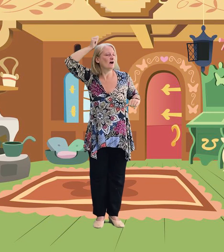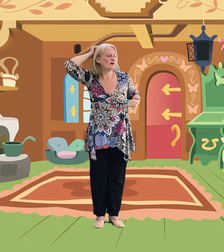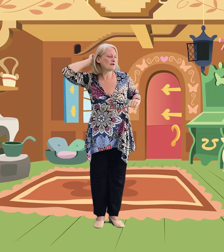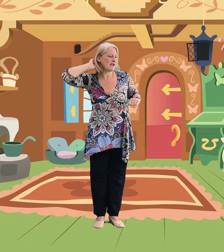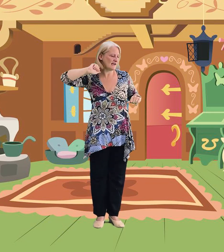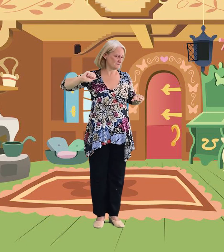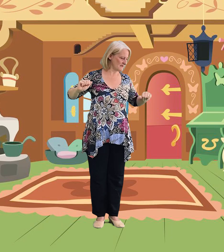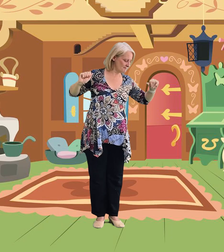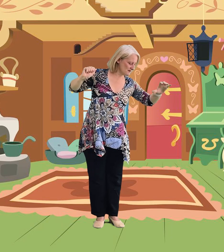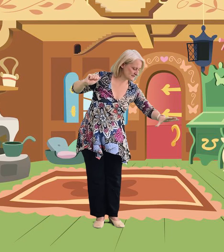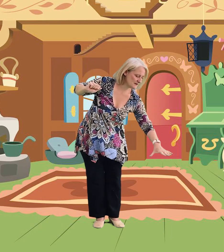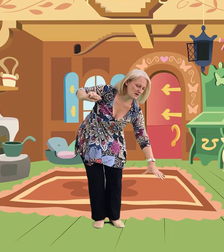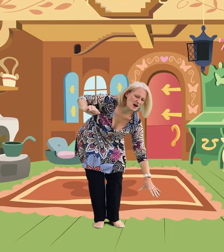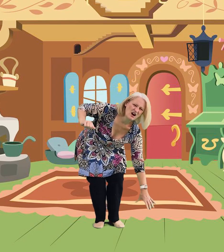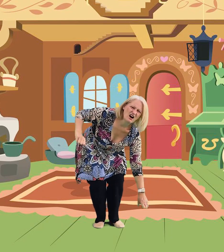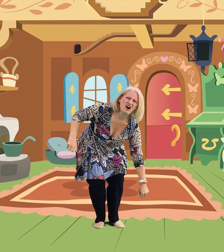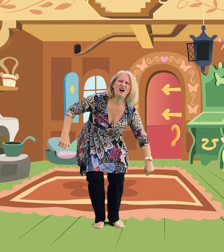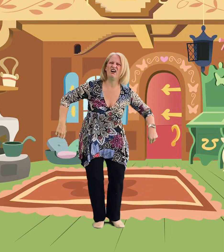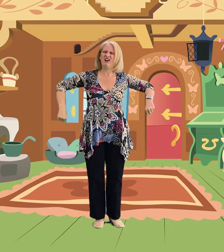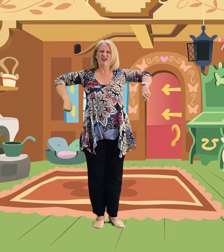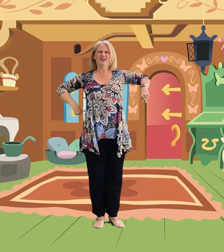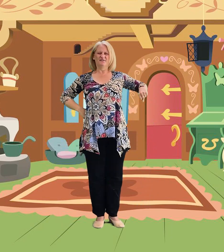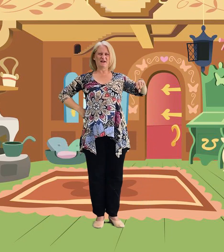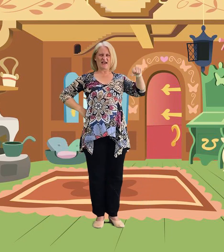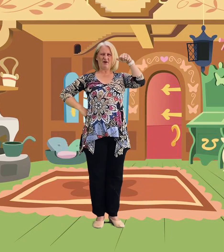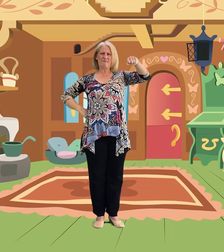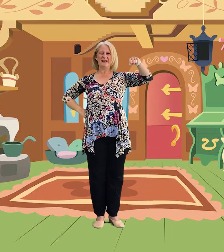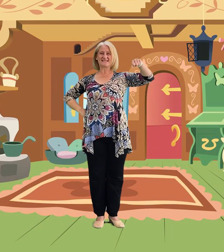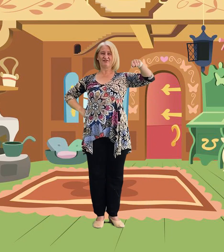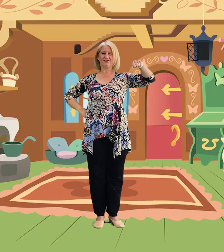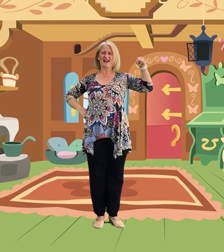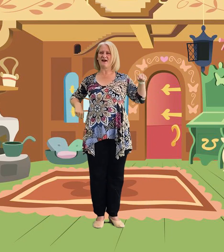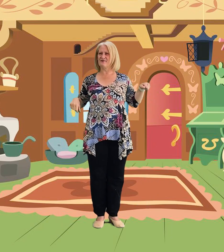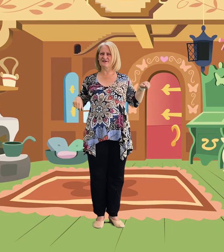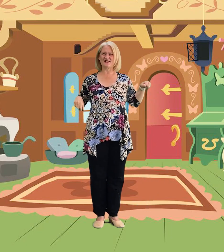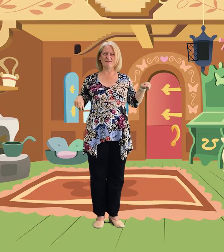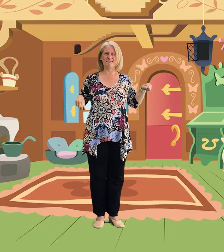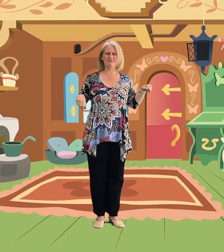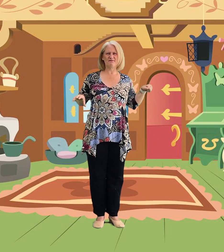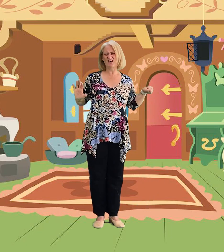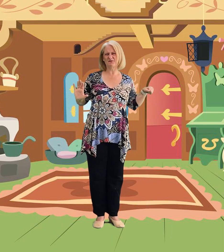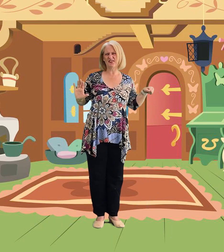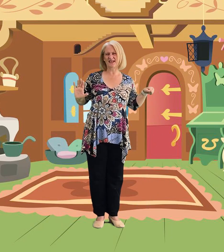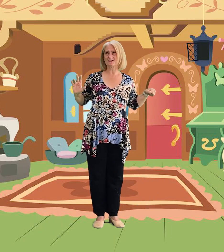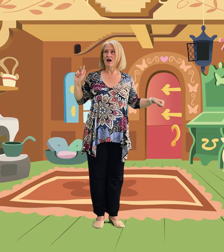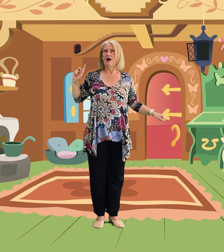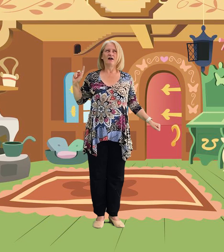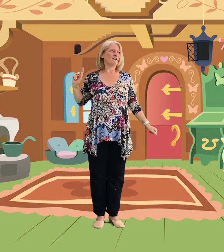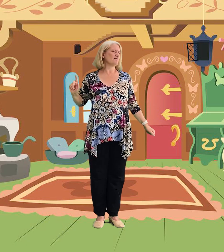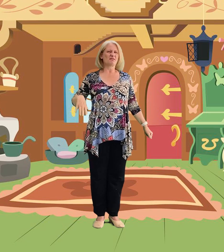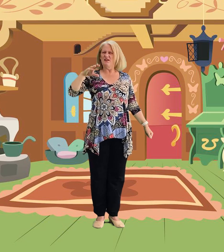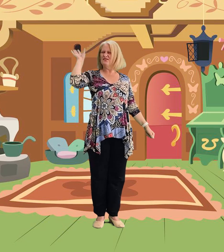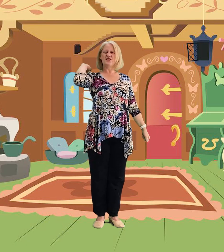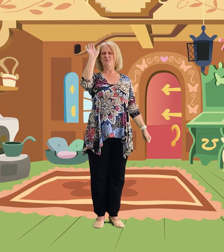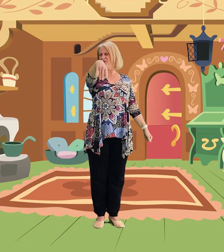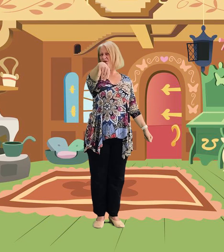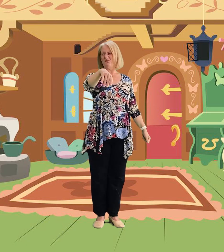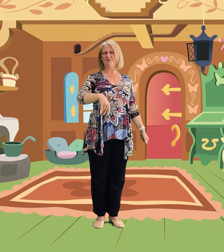Okay, let's pick our basket up. We're going to go and pick some flowers and find some other things. Don't bother about